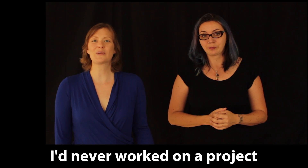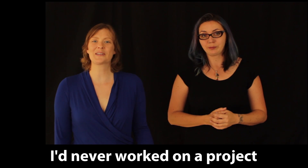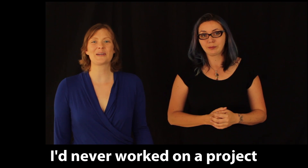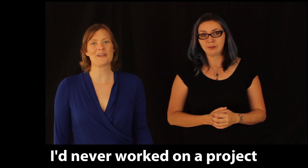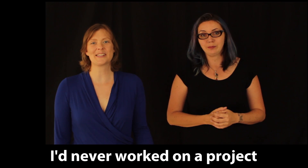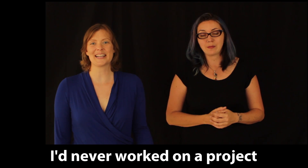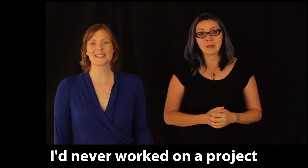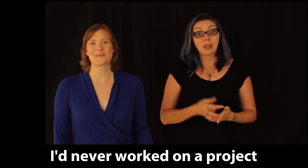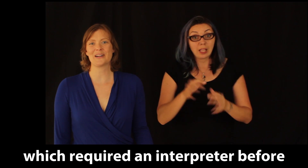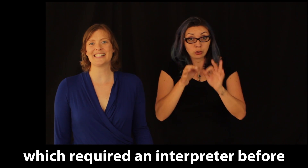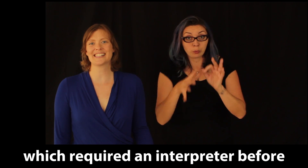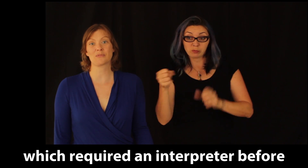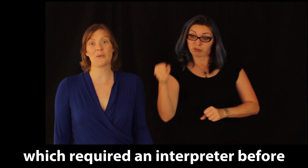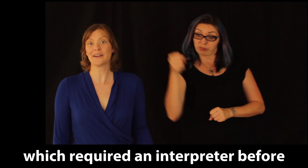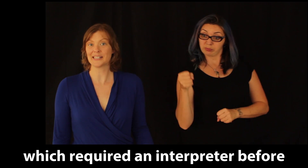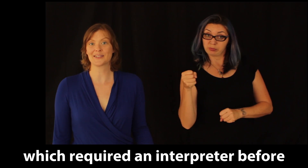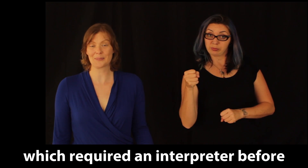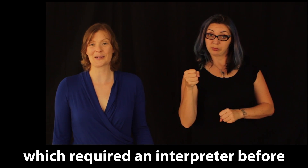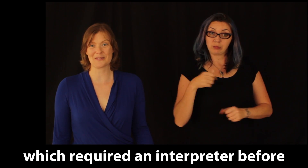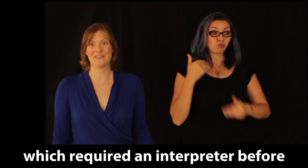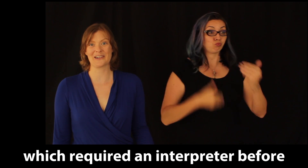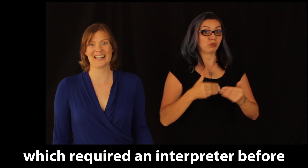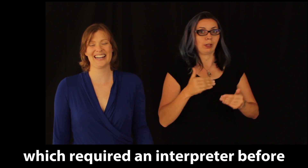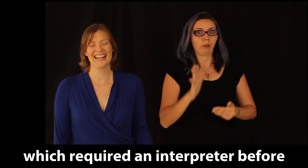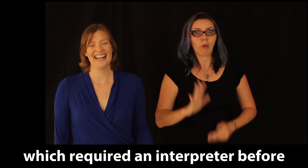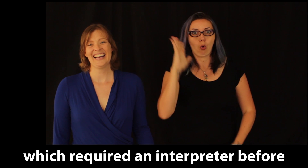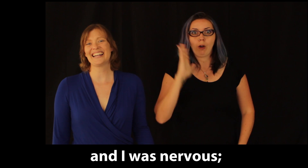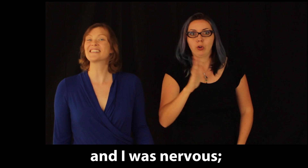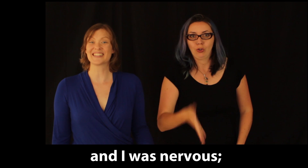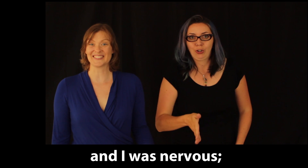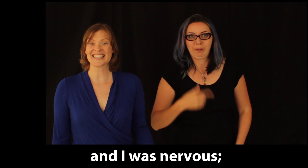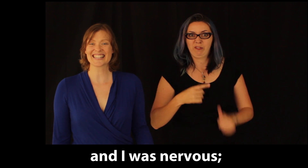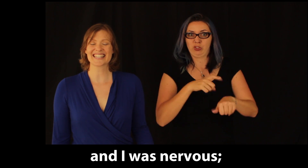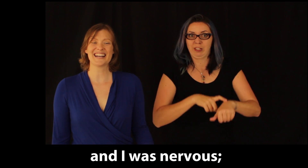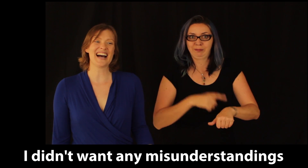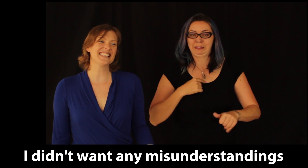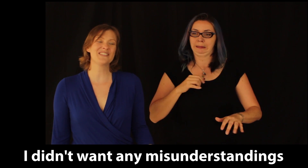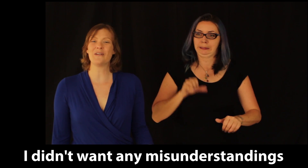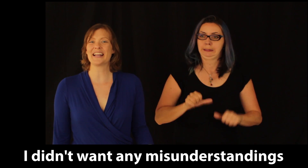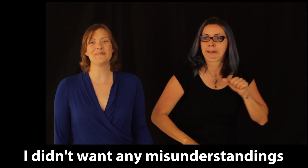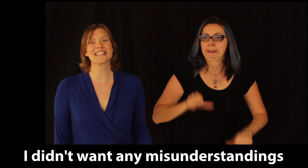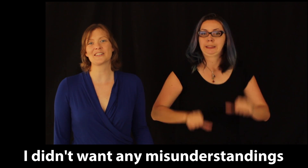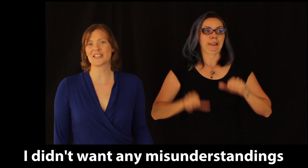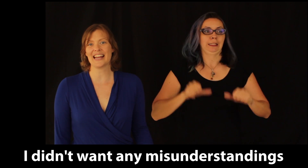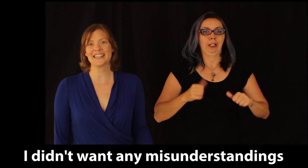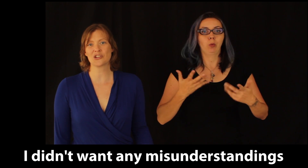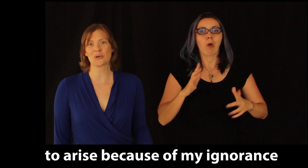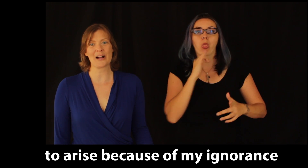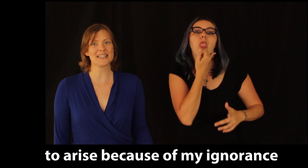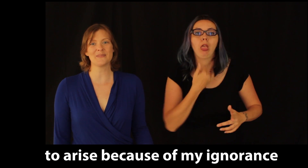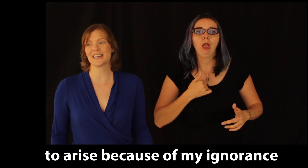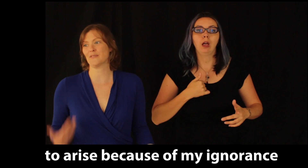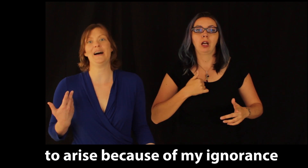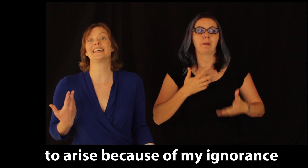I'd never worked on a project which required an interpreter before, and I was nervous. I didn't want any misunderstandings